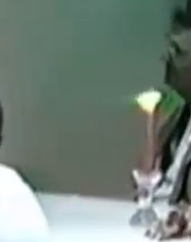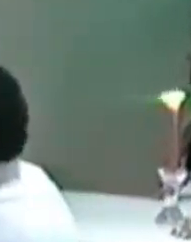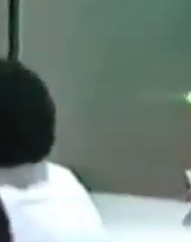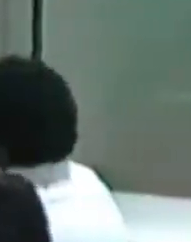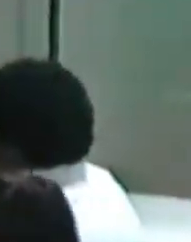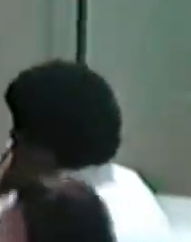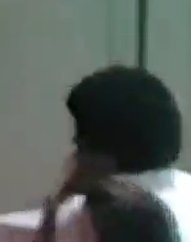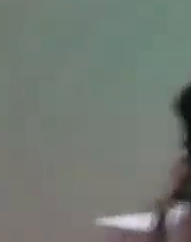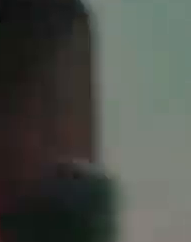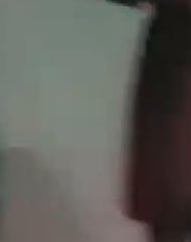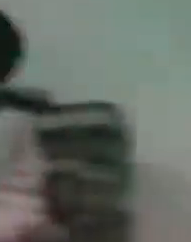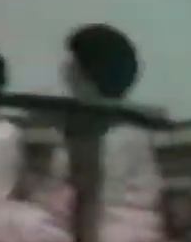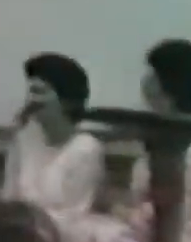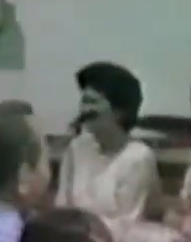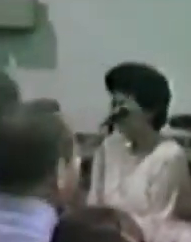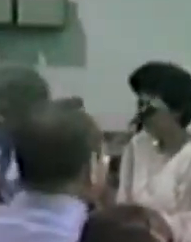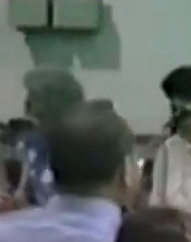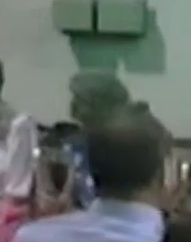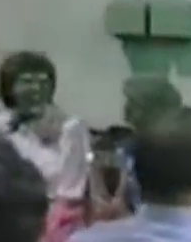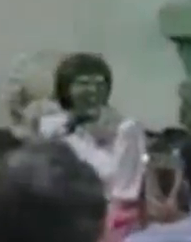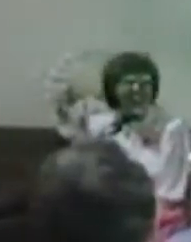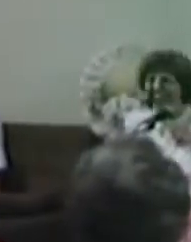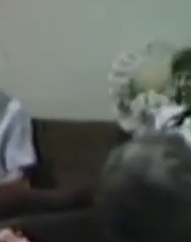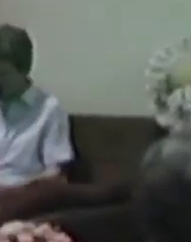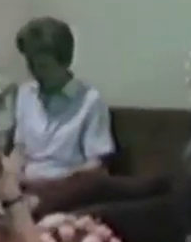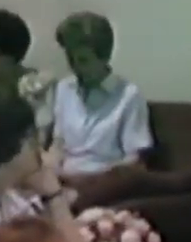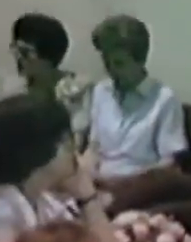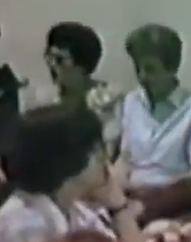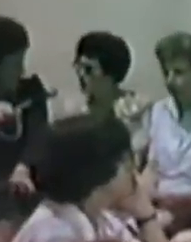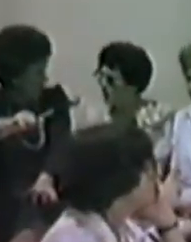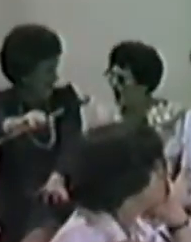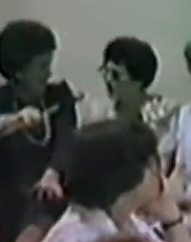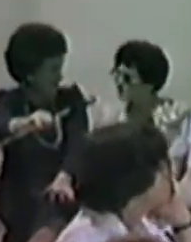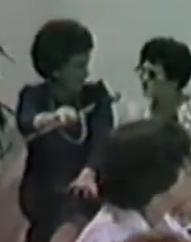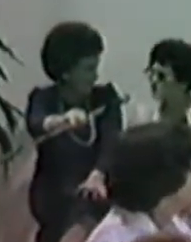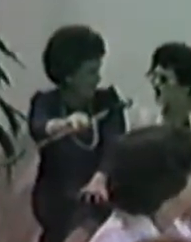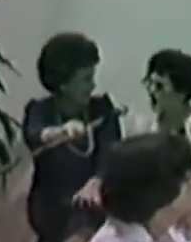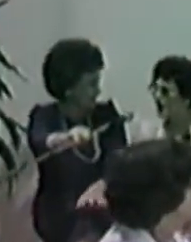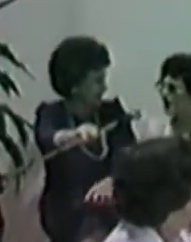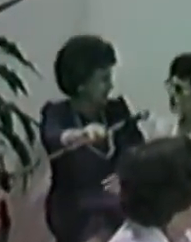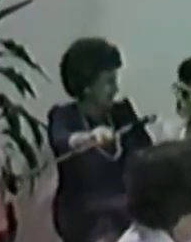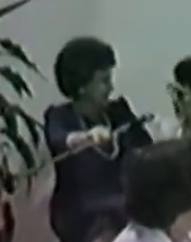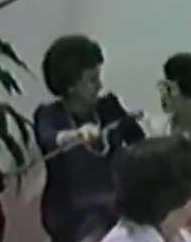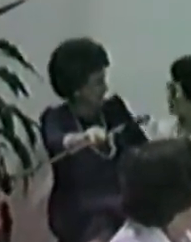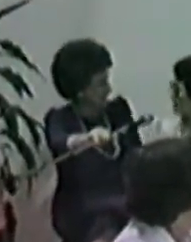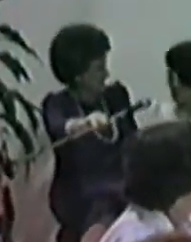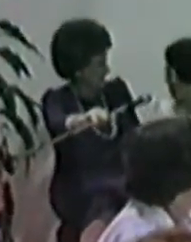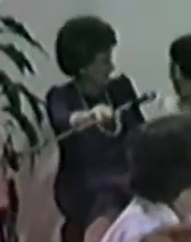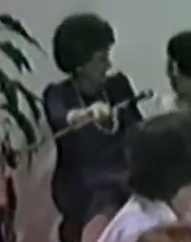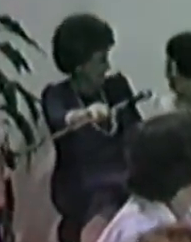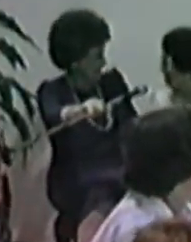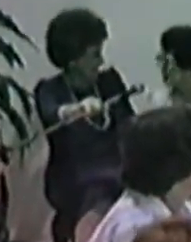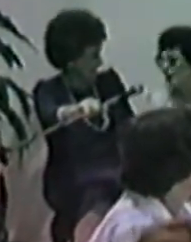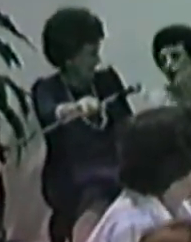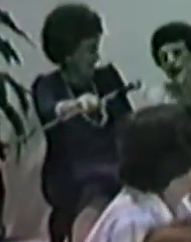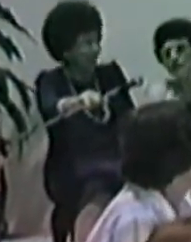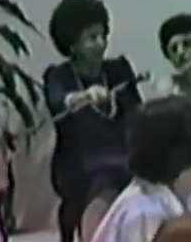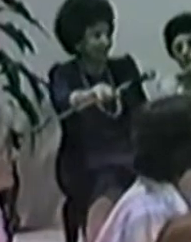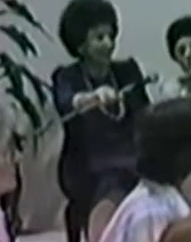You know what Debbie did last year? She had a sleeping pack. And it's supposed to be a sleeping pack. And she